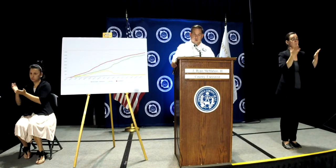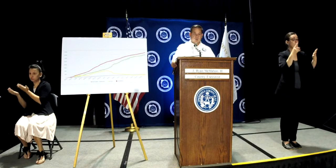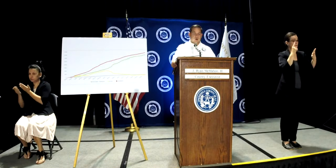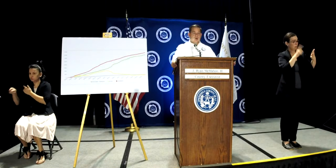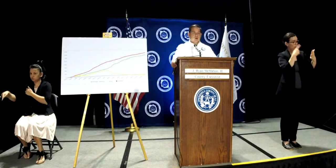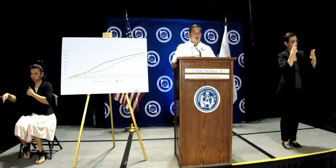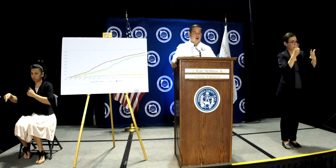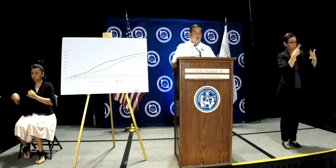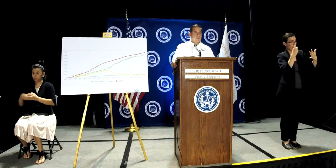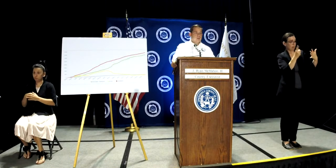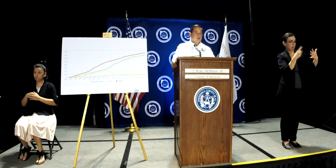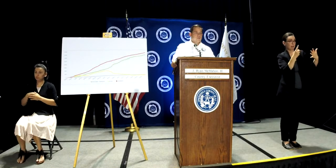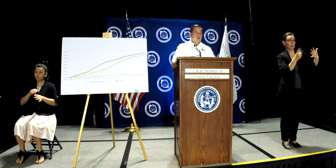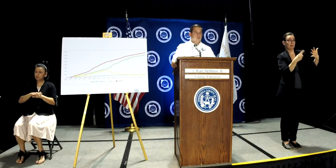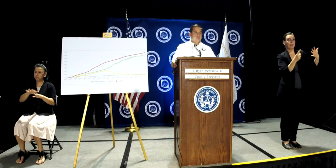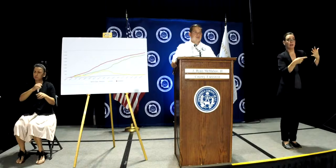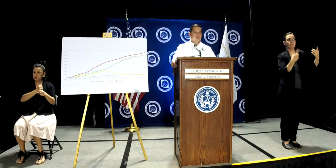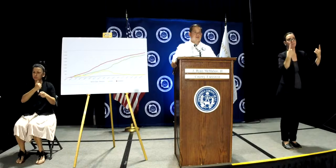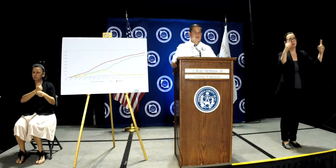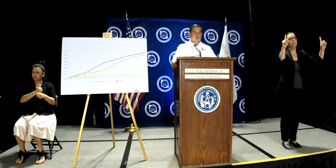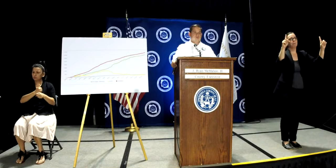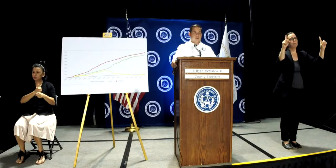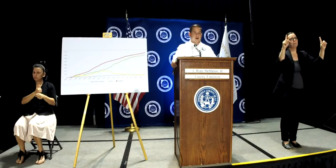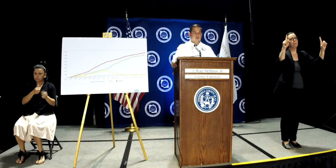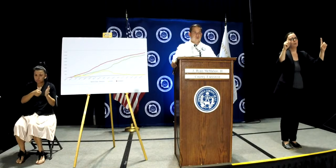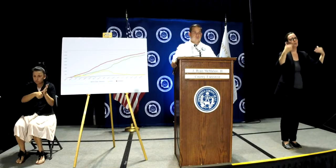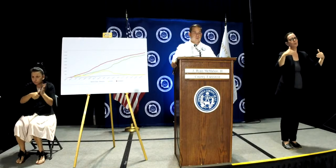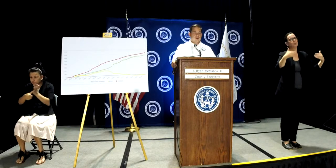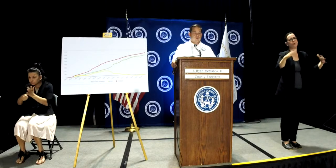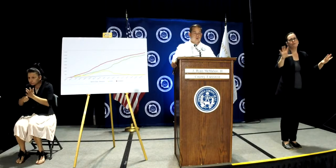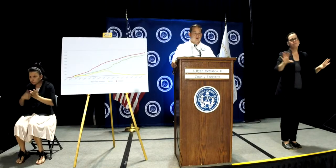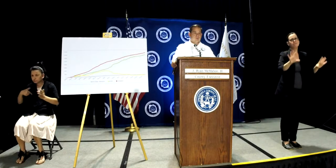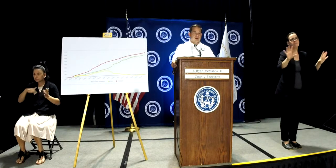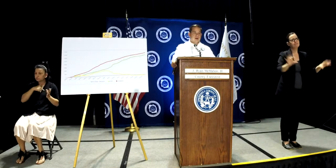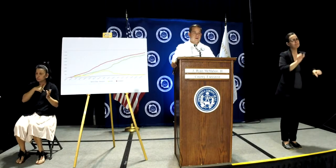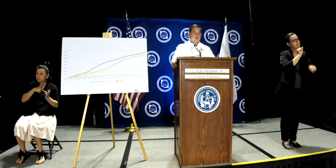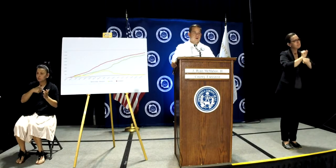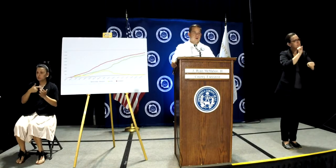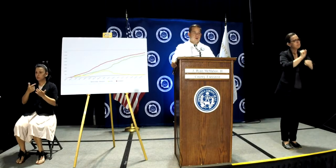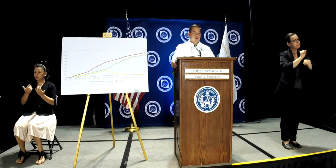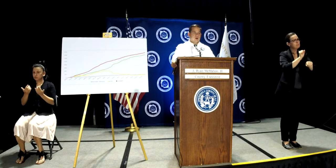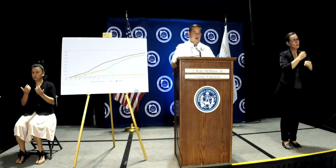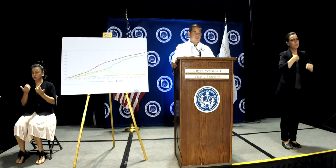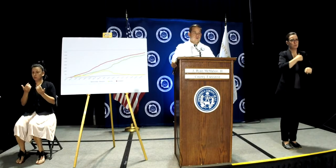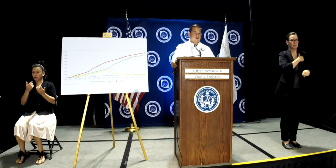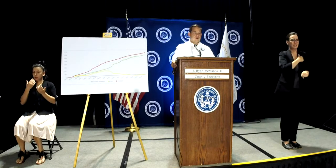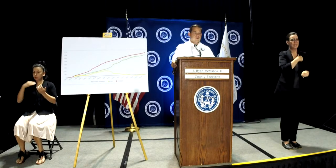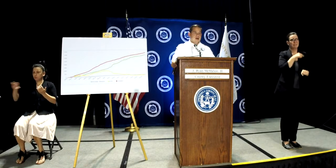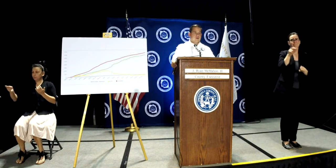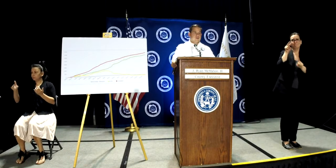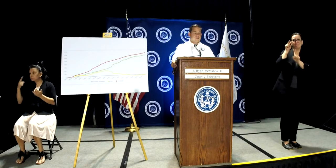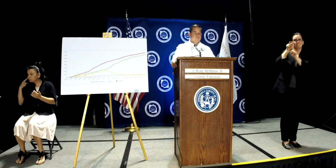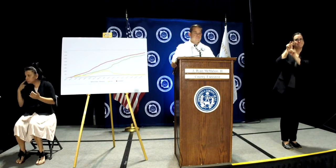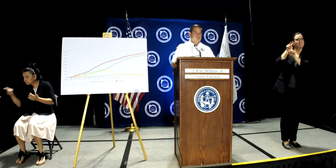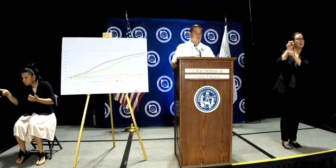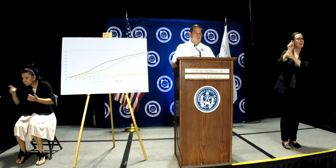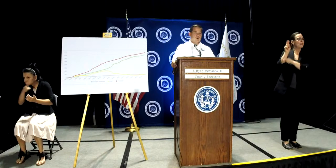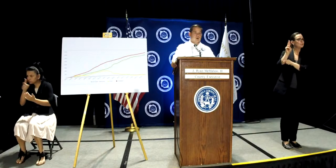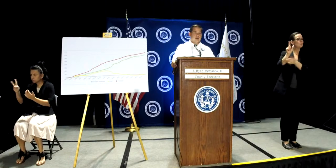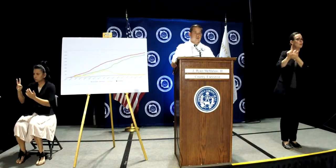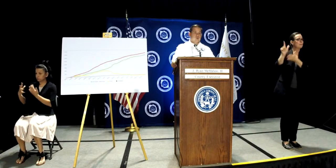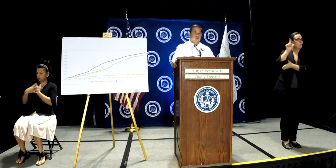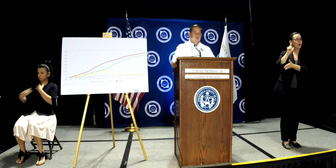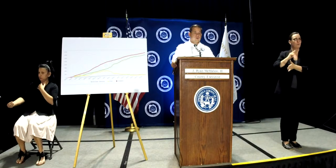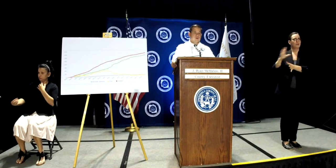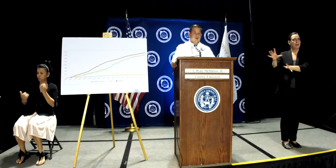logistics, a lot of work, but we'll take the lessons learned from college and we're going to apply it here for faculty. Then we'll